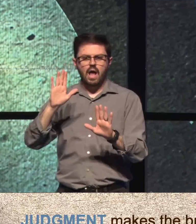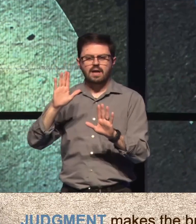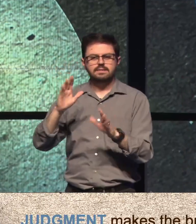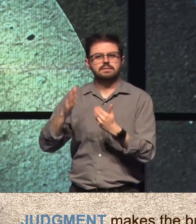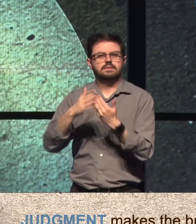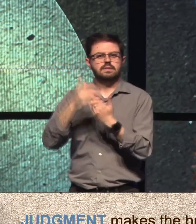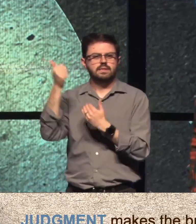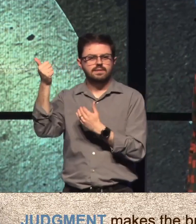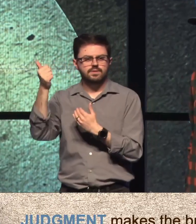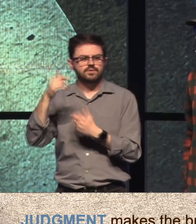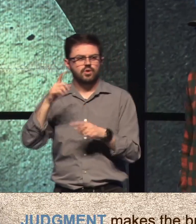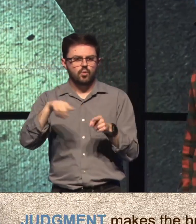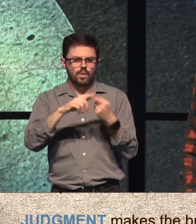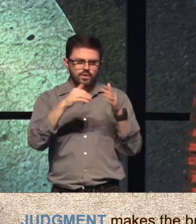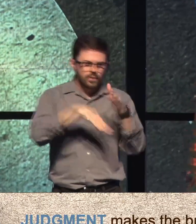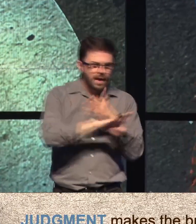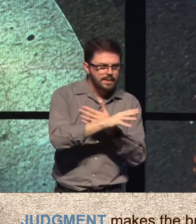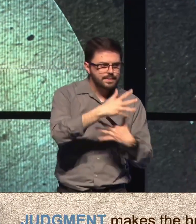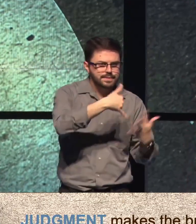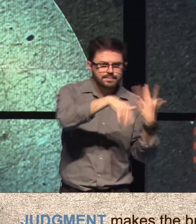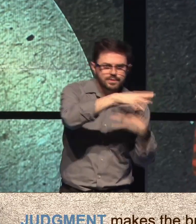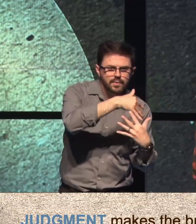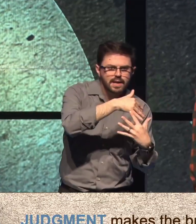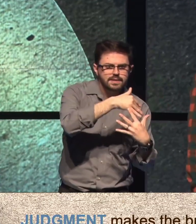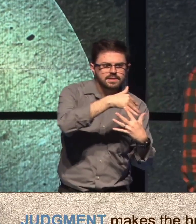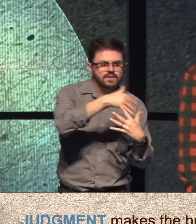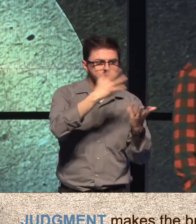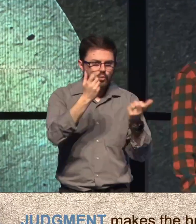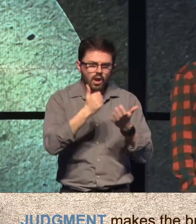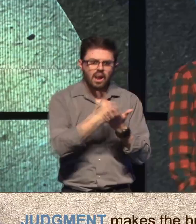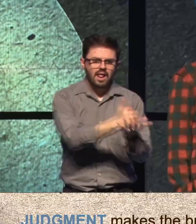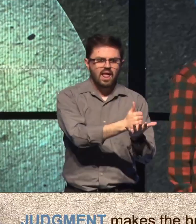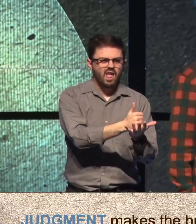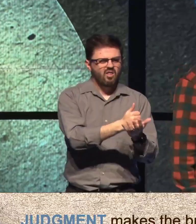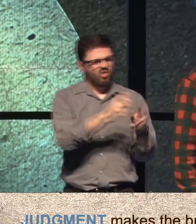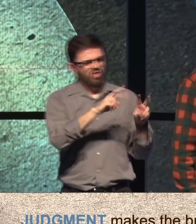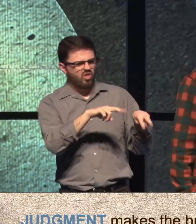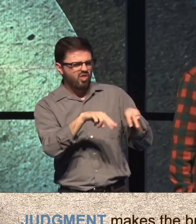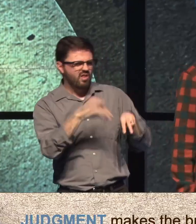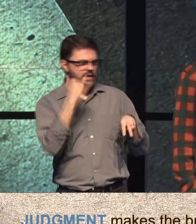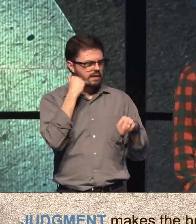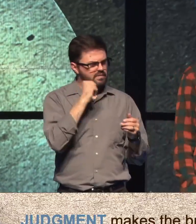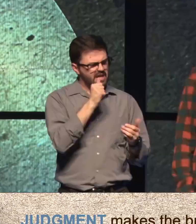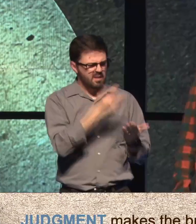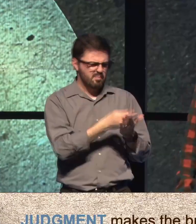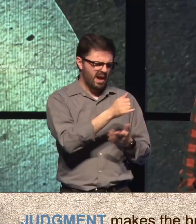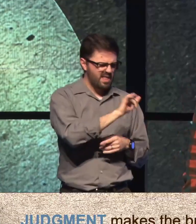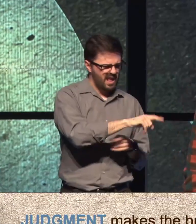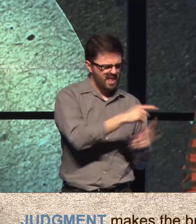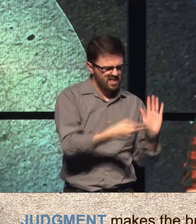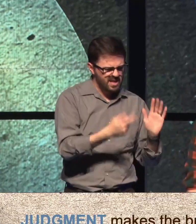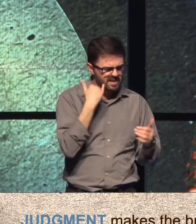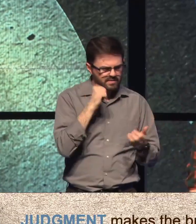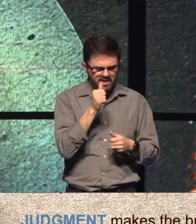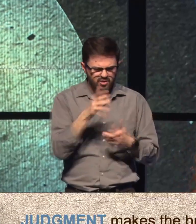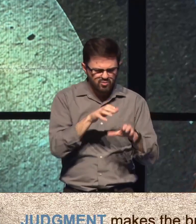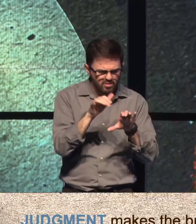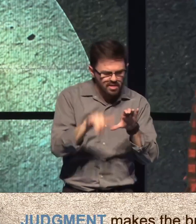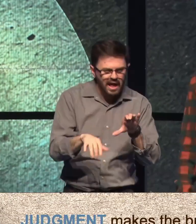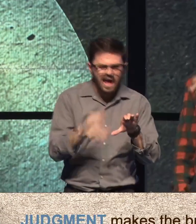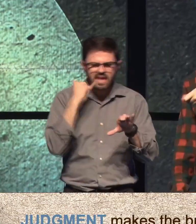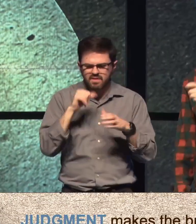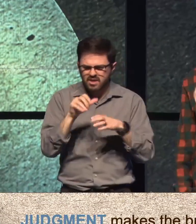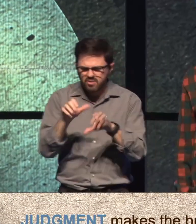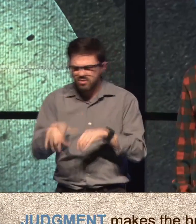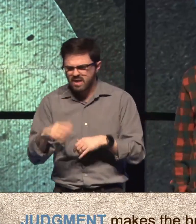space to help to carry a burden with a judgmental attitude. Well, if they wouldn't have bought that, if they would have done this, if they wouldn't have done that,